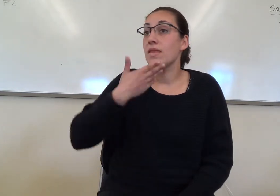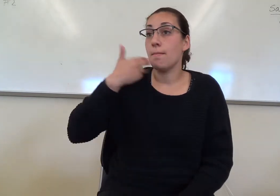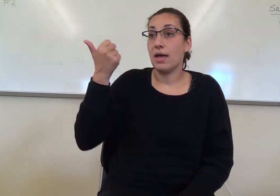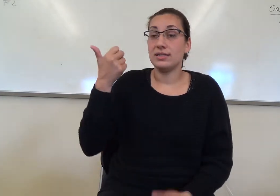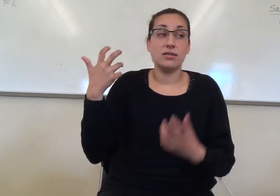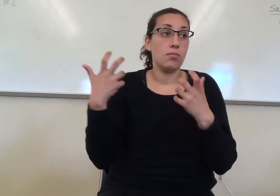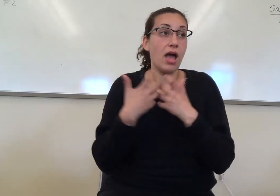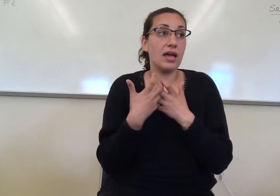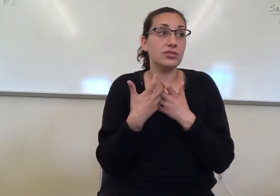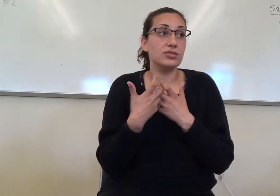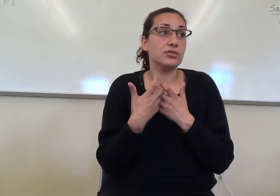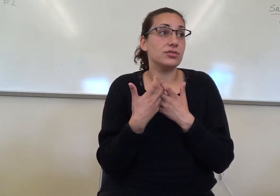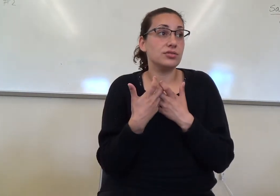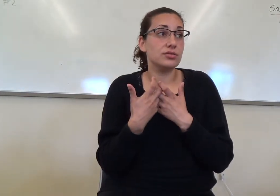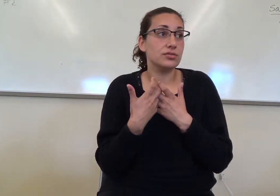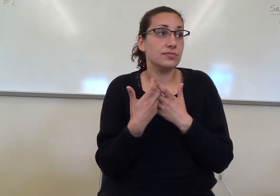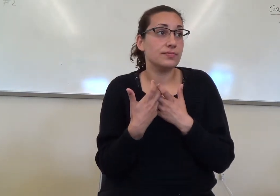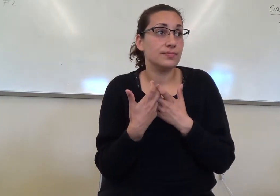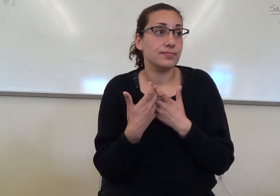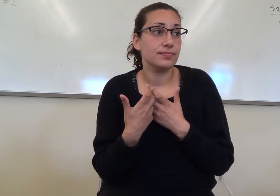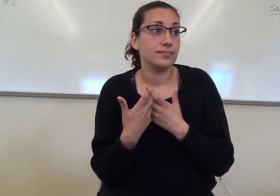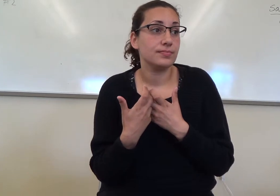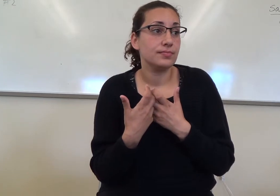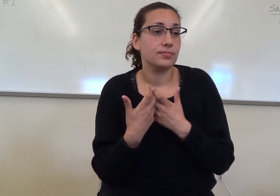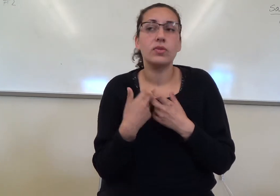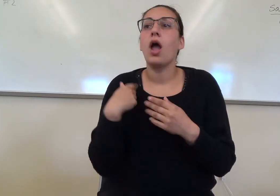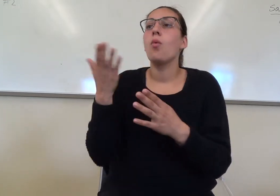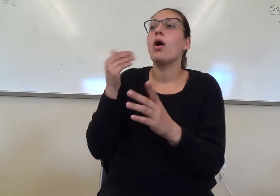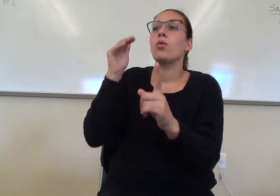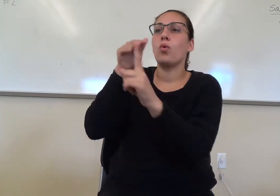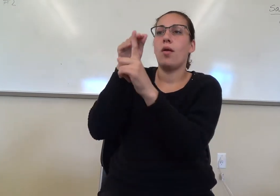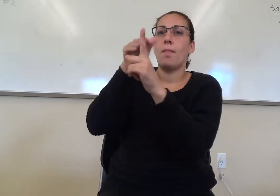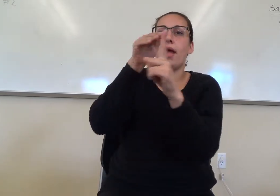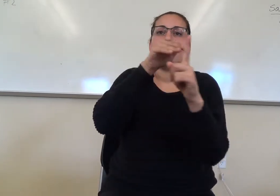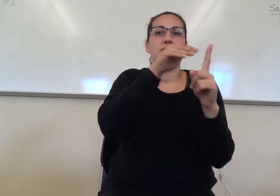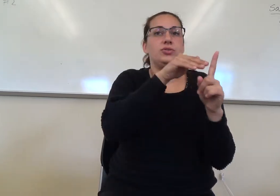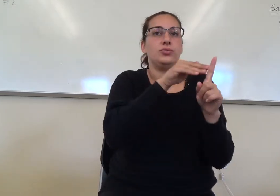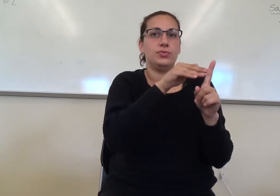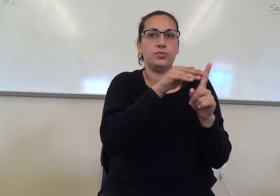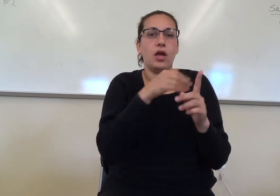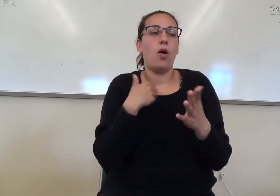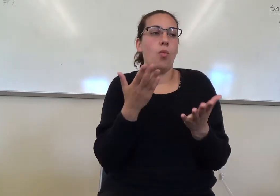again, that's what I want to remind people of here.